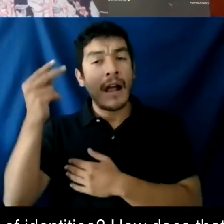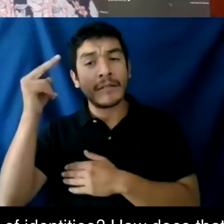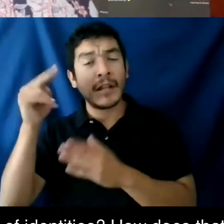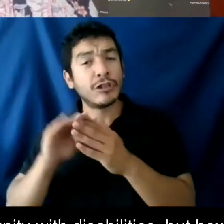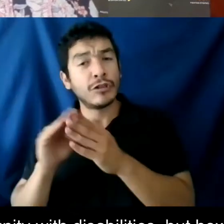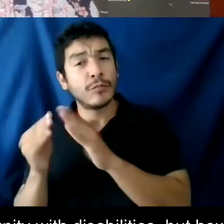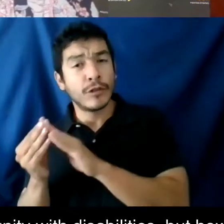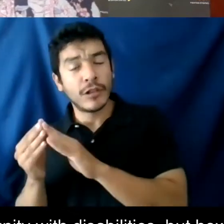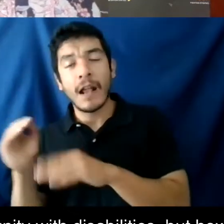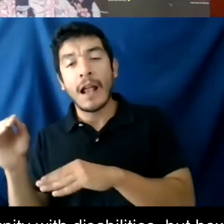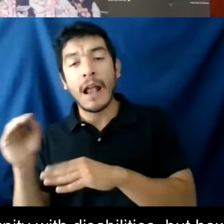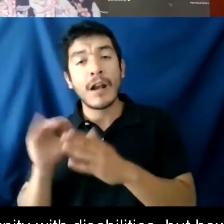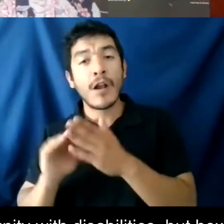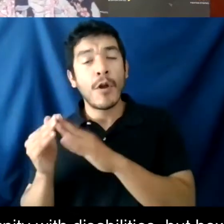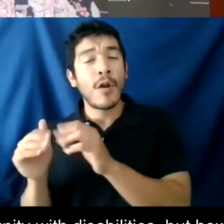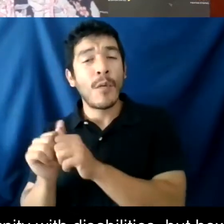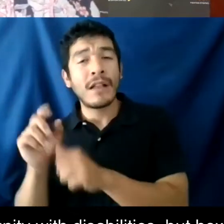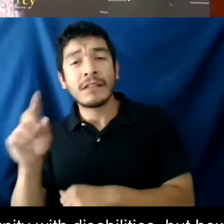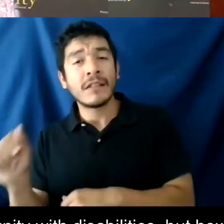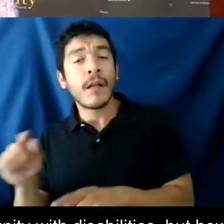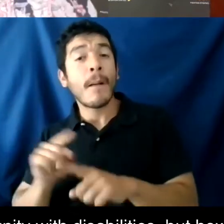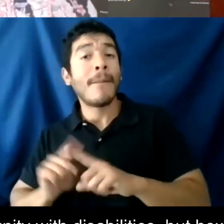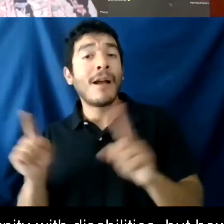community and Latinx community with disabilities, but